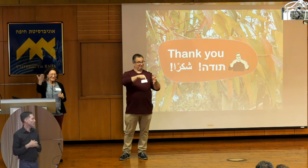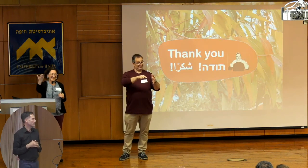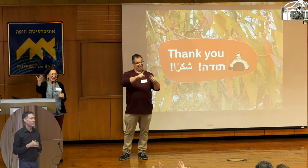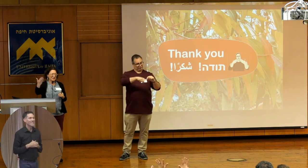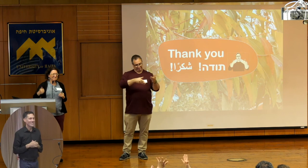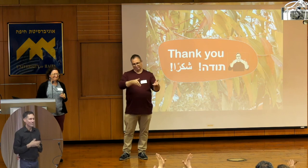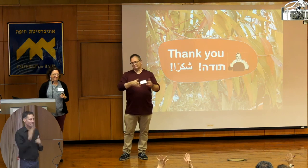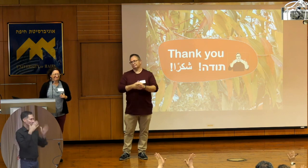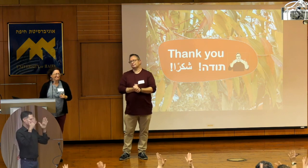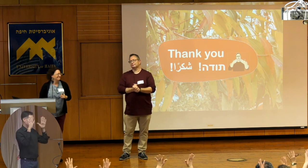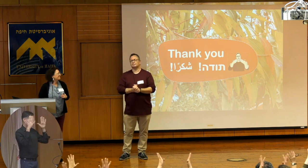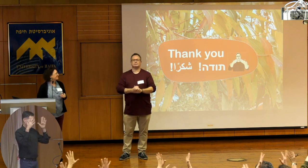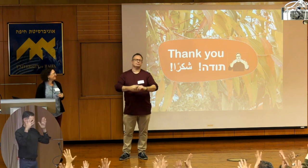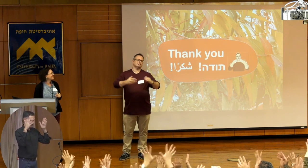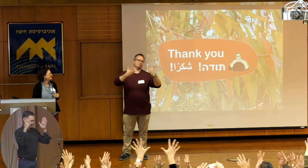Thank you.